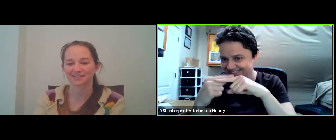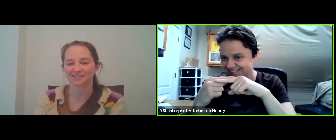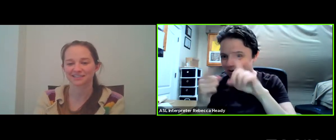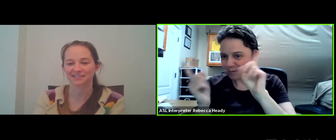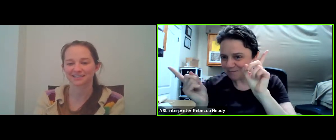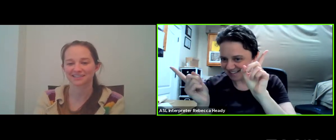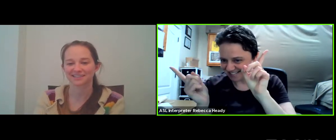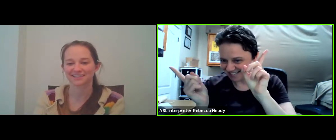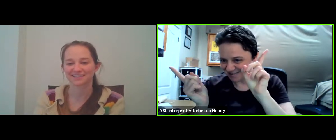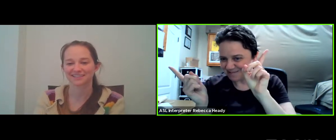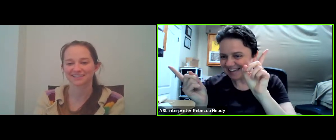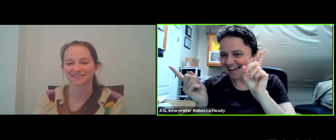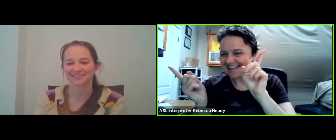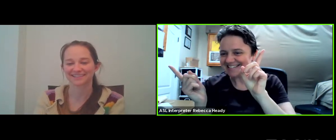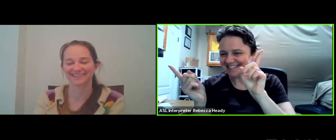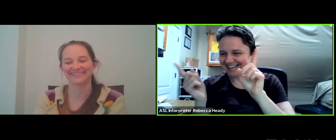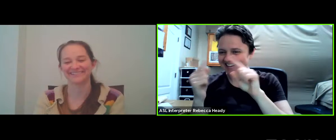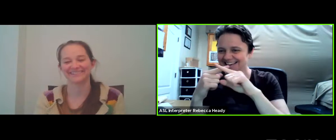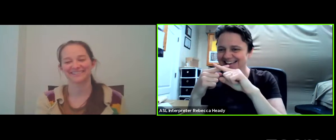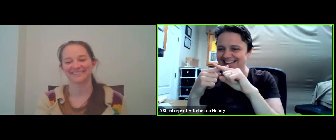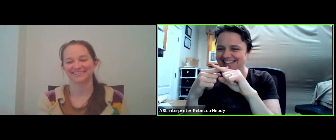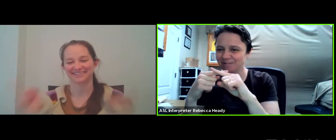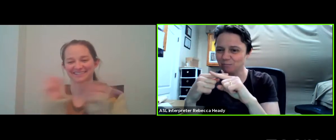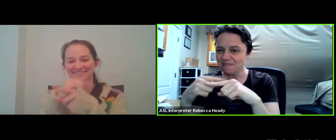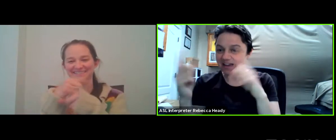butt. It's called a butt because